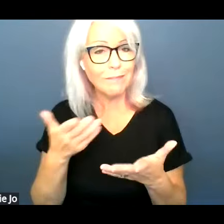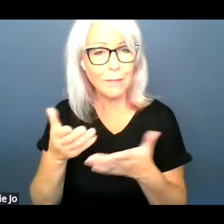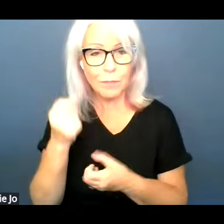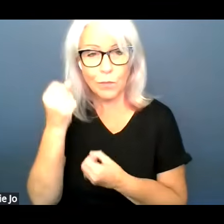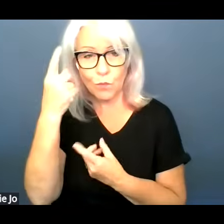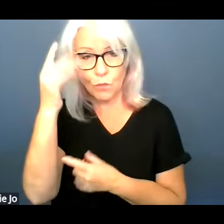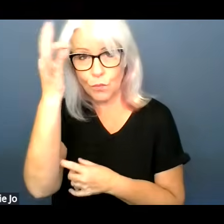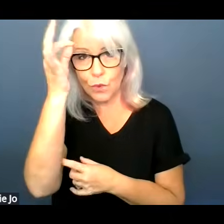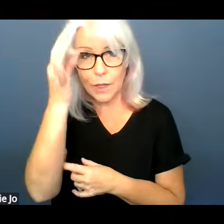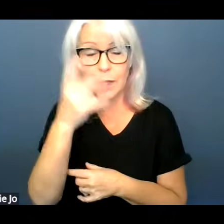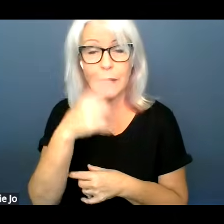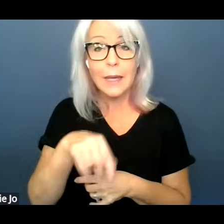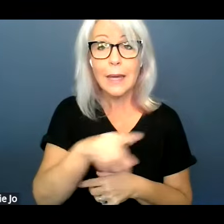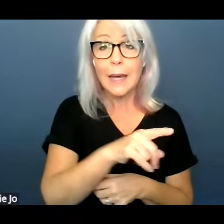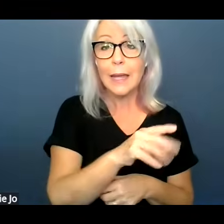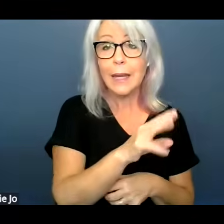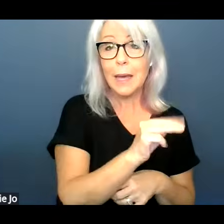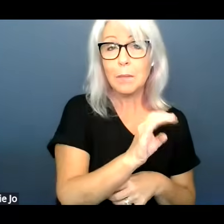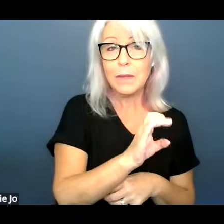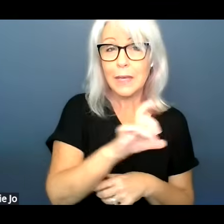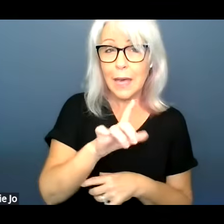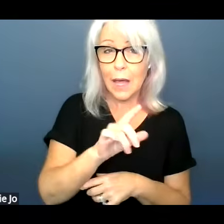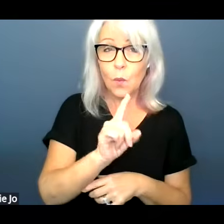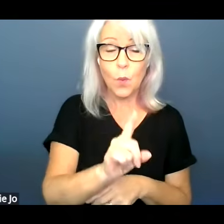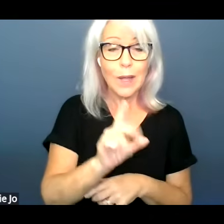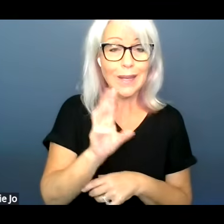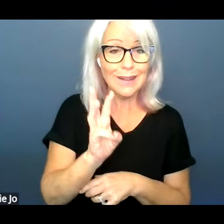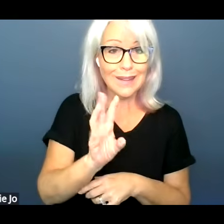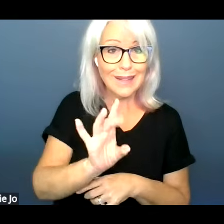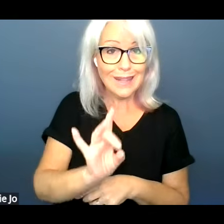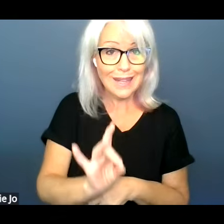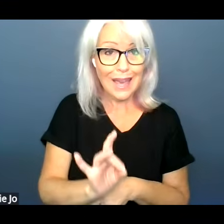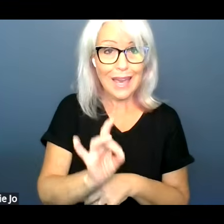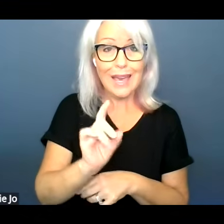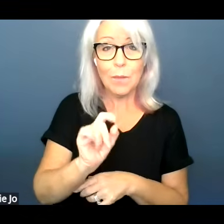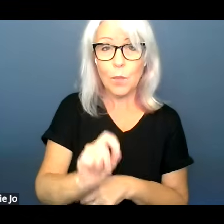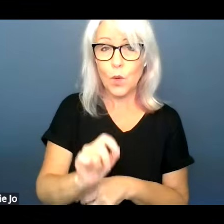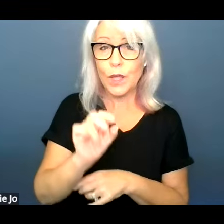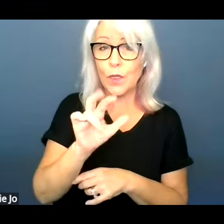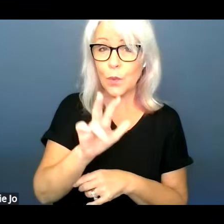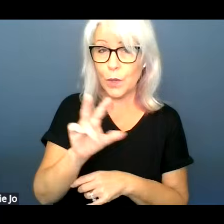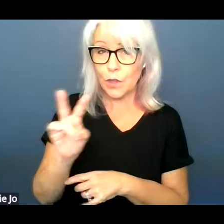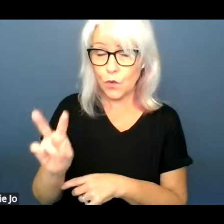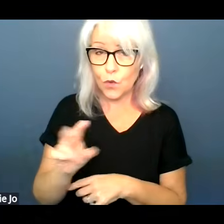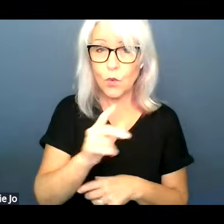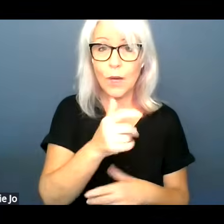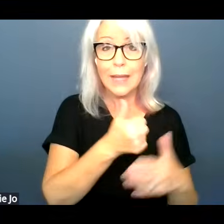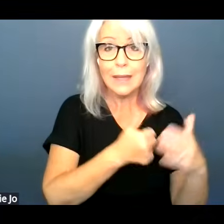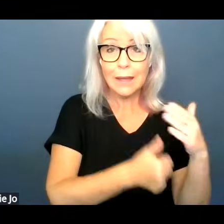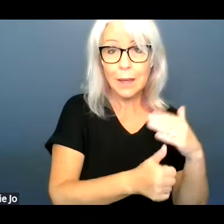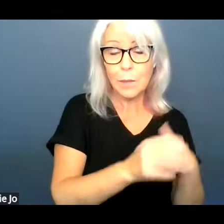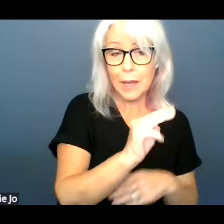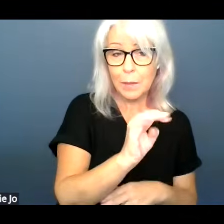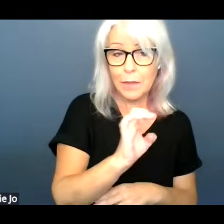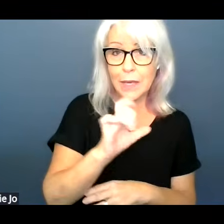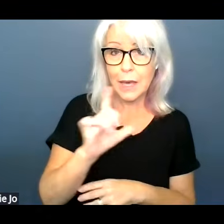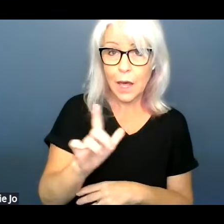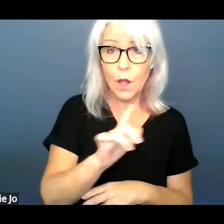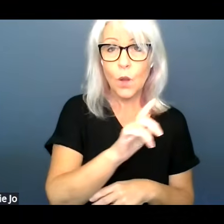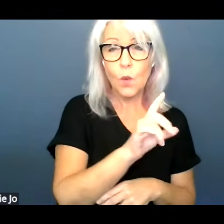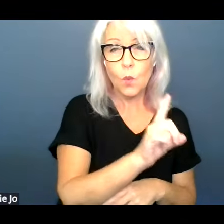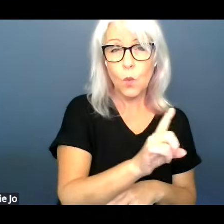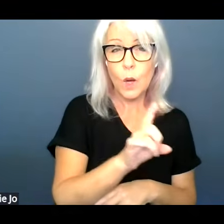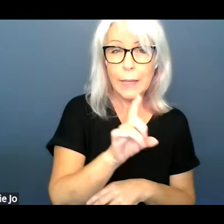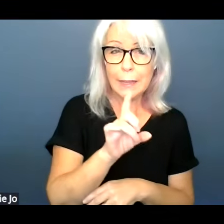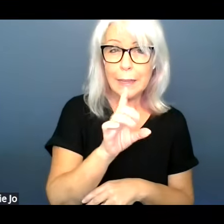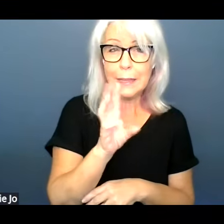law at MCL 168.32 sub 2 and MCL 168.485. As